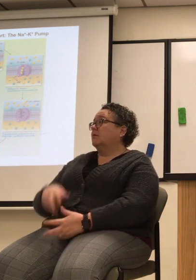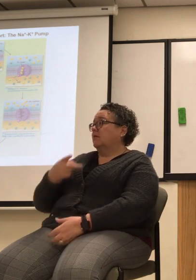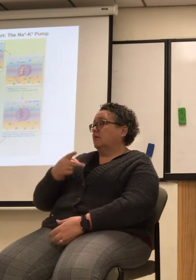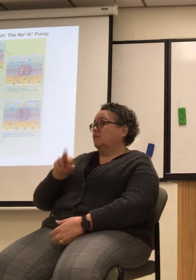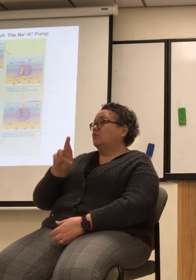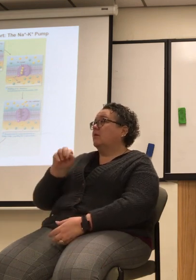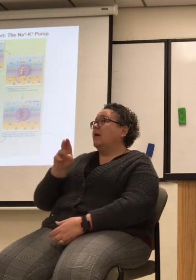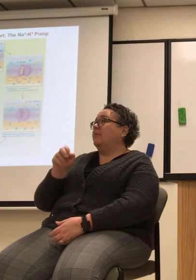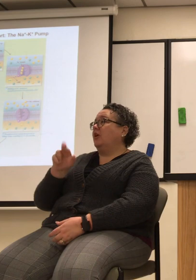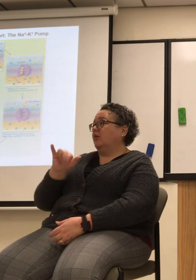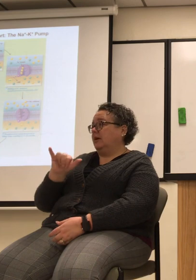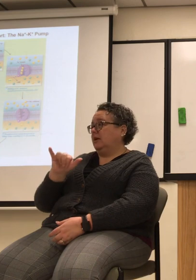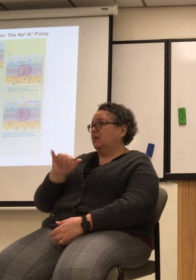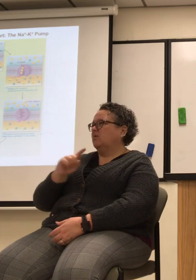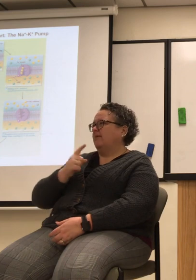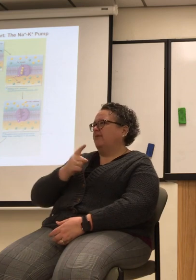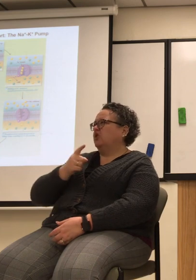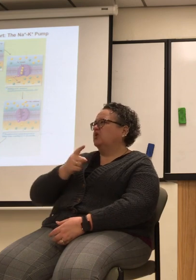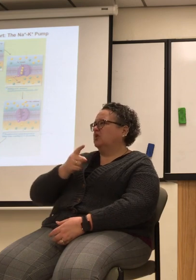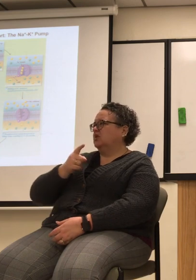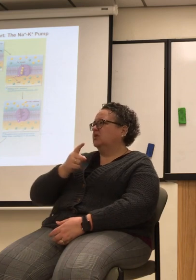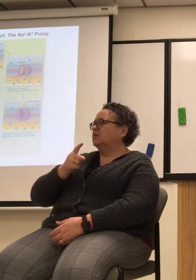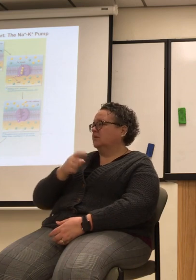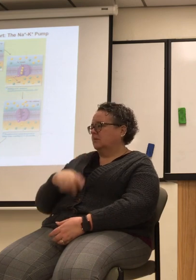Sodium potassium